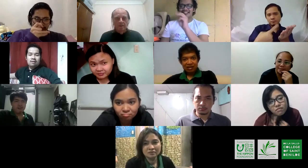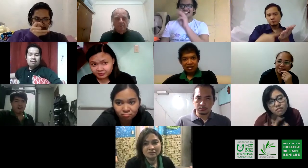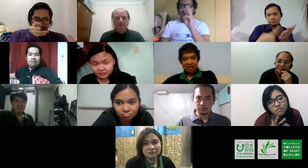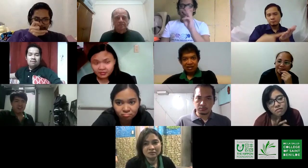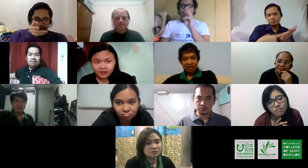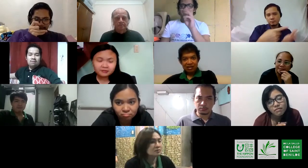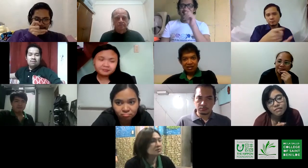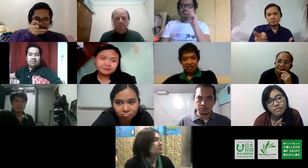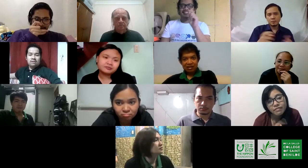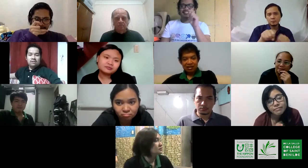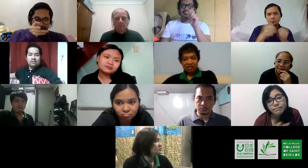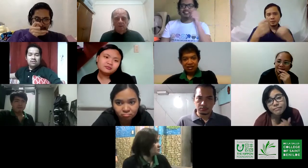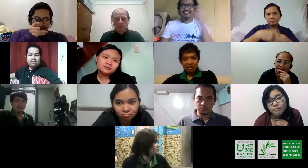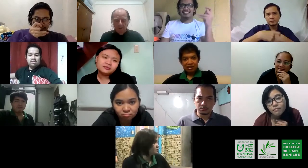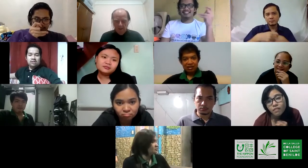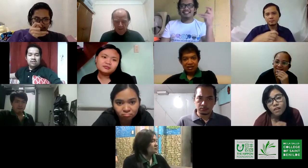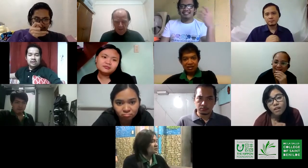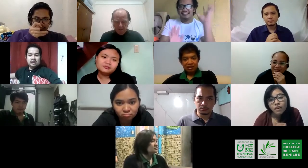Okay.